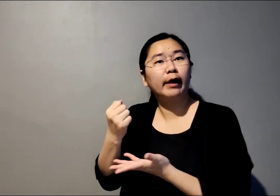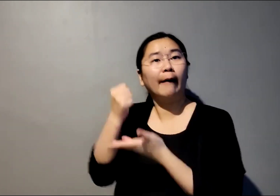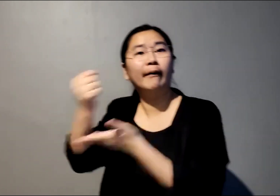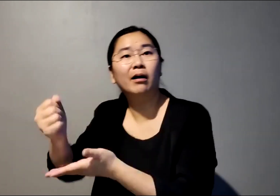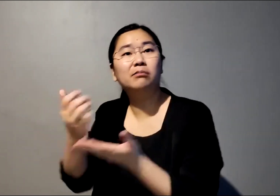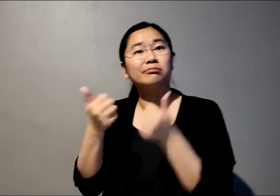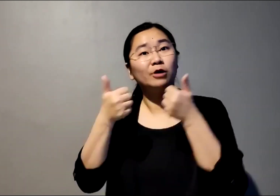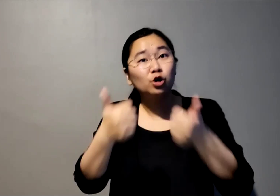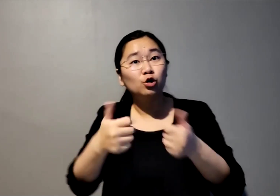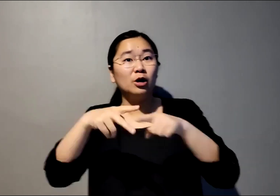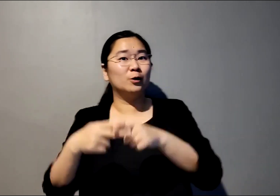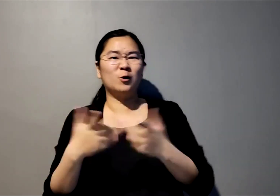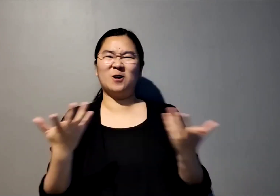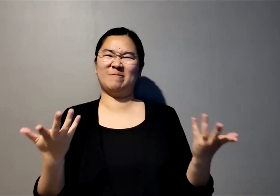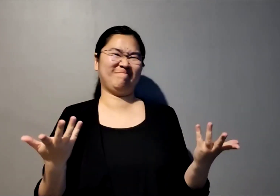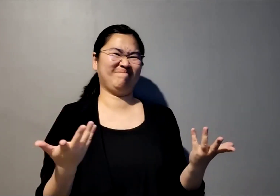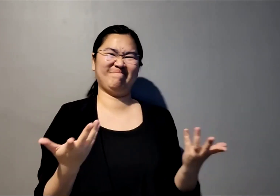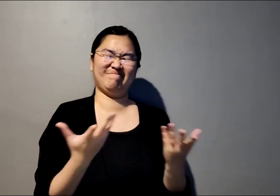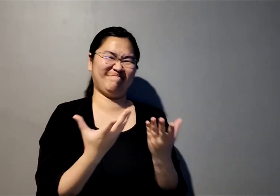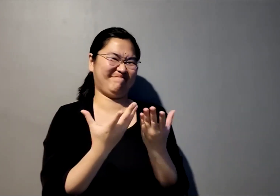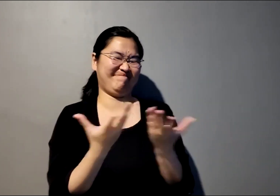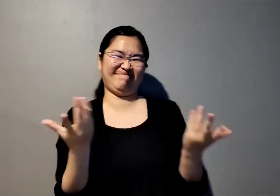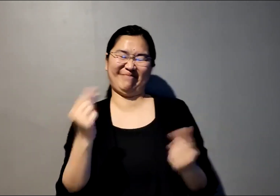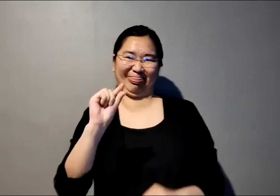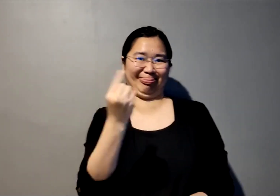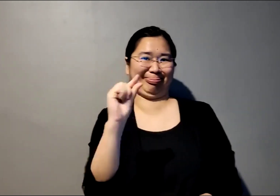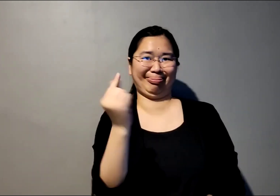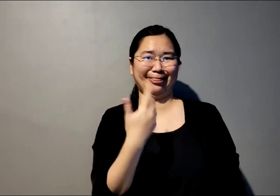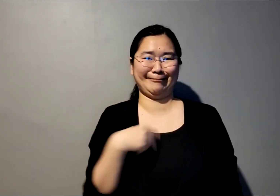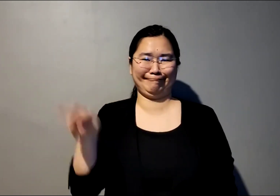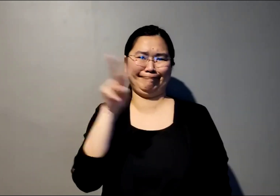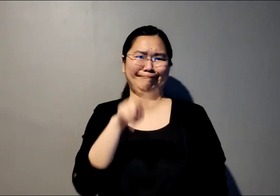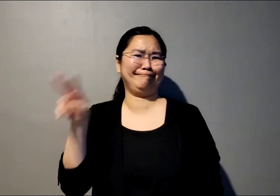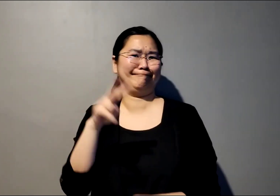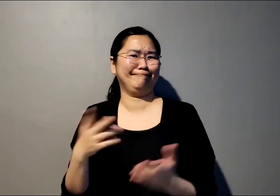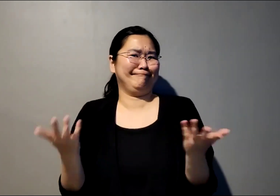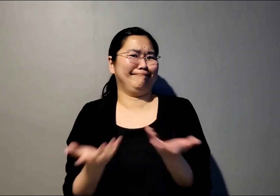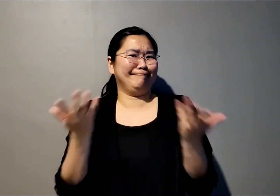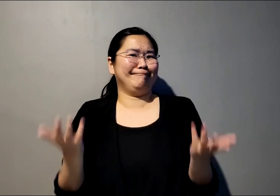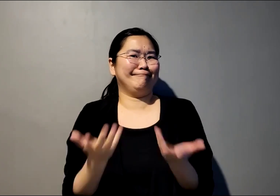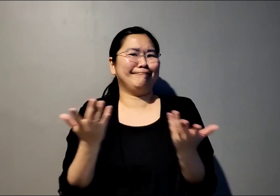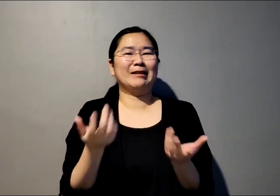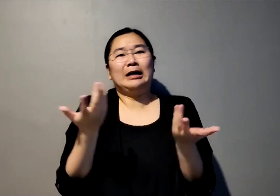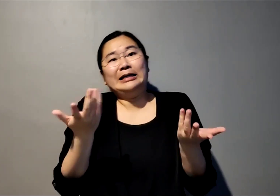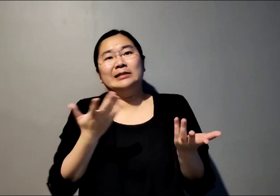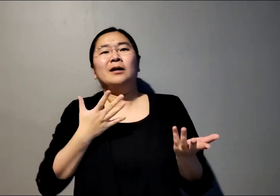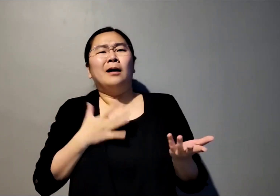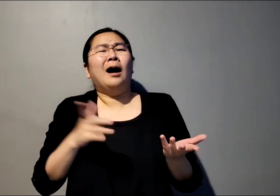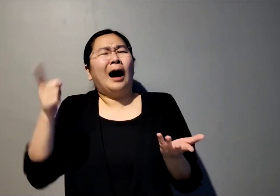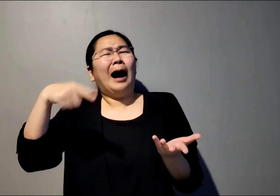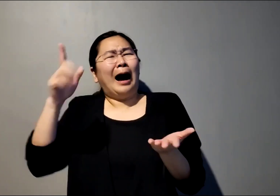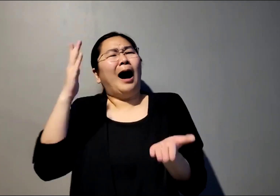says that international cooperation does not mean by any means that the countries who